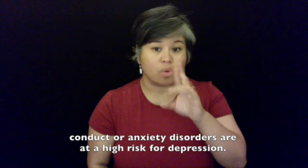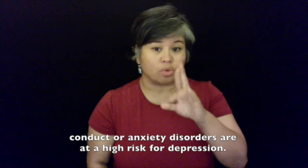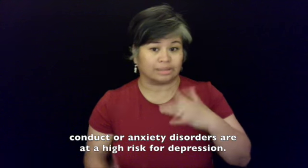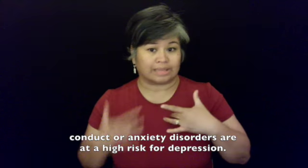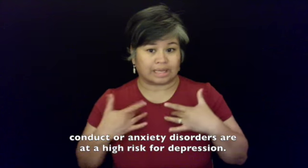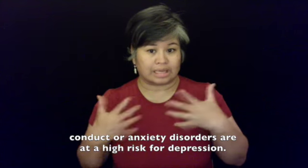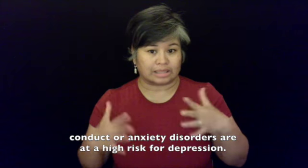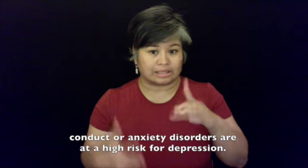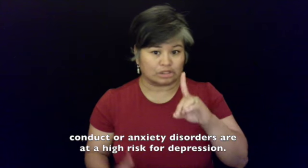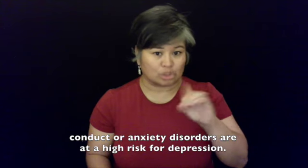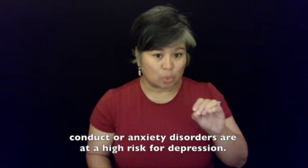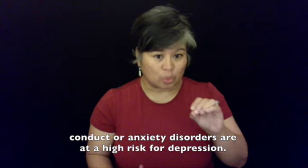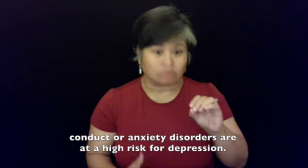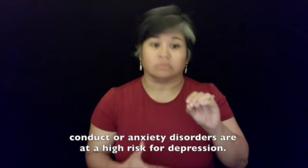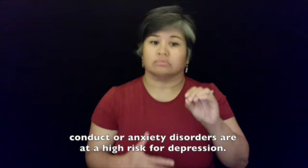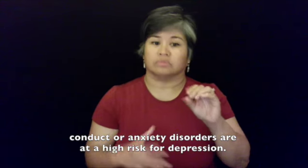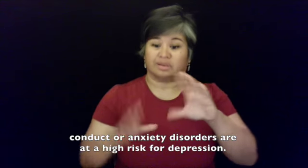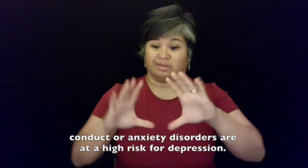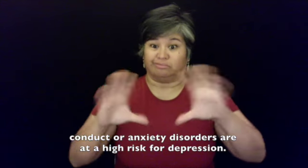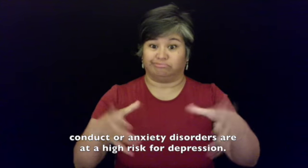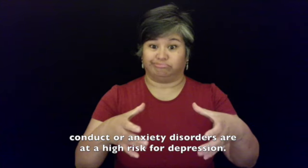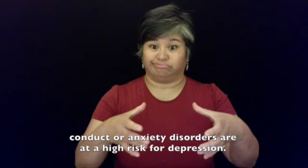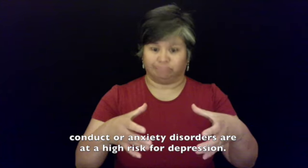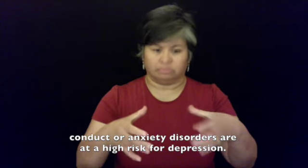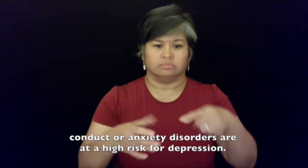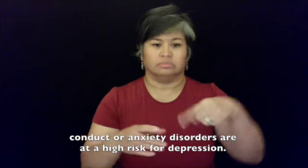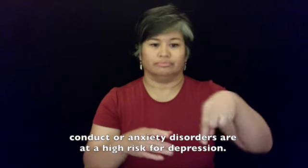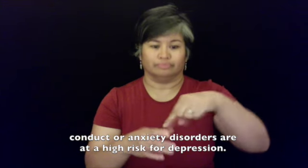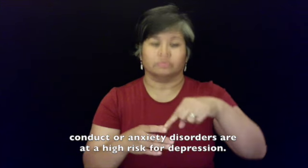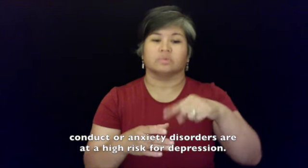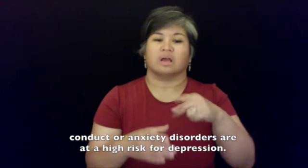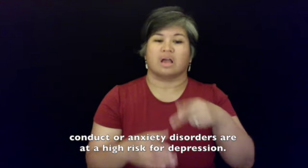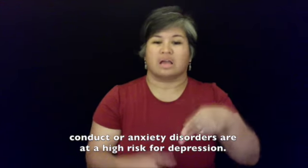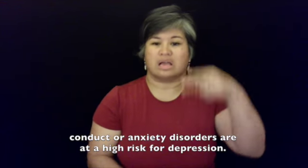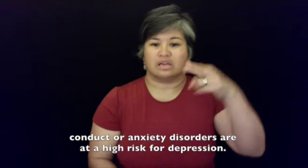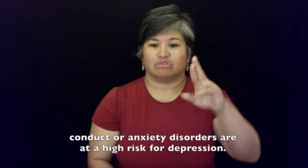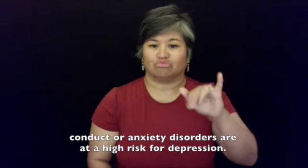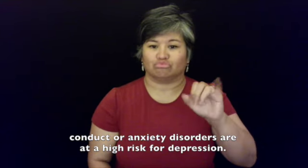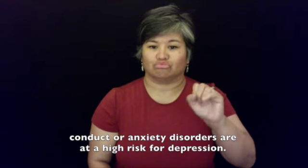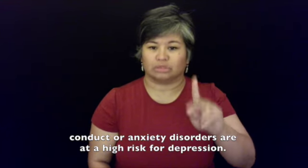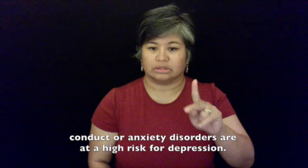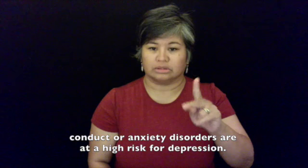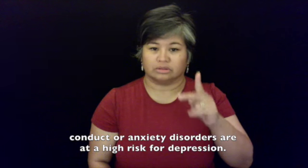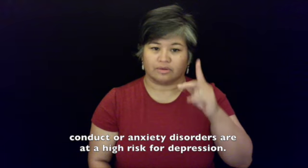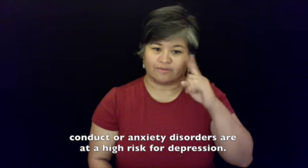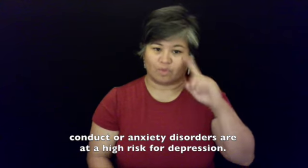conduct, or anxiety disorders are at a high risk for depression.